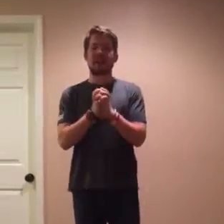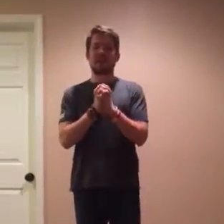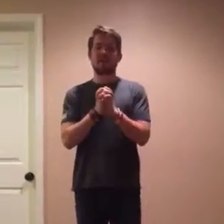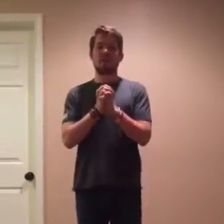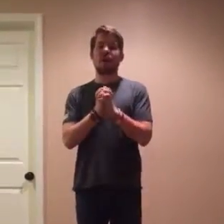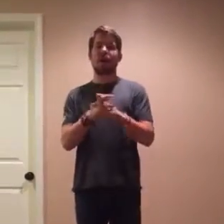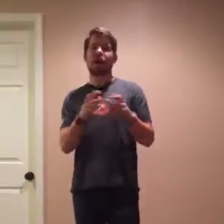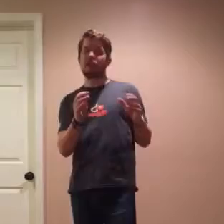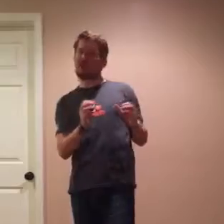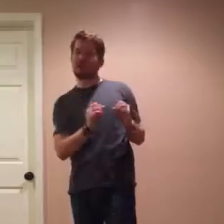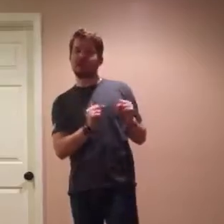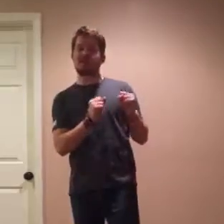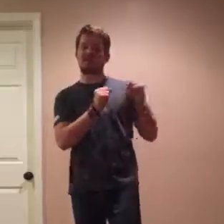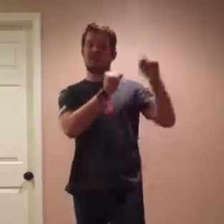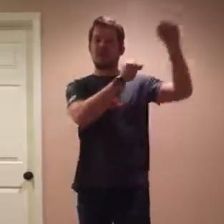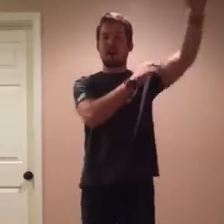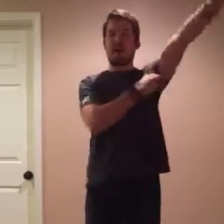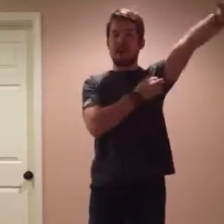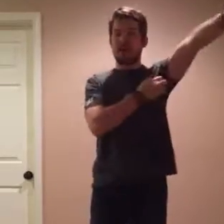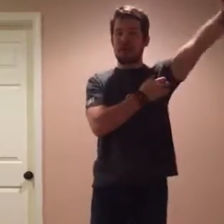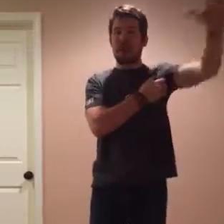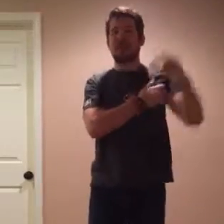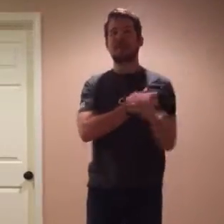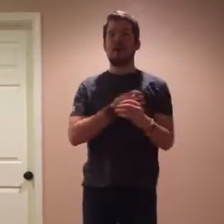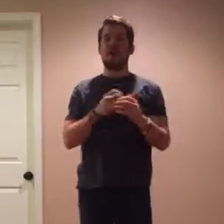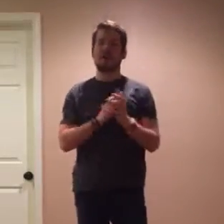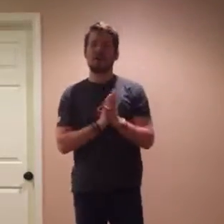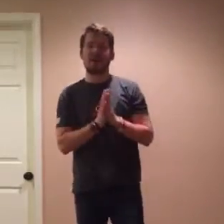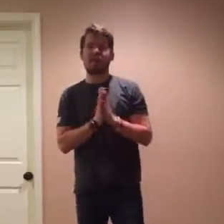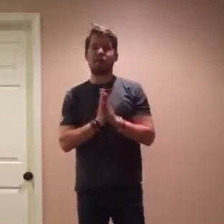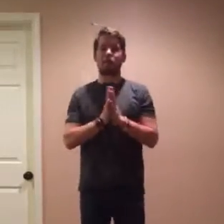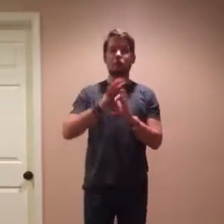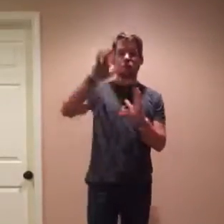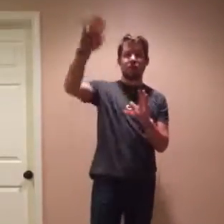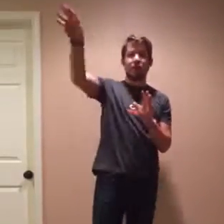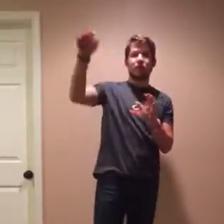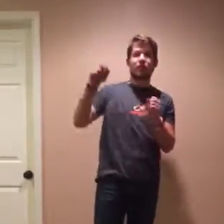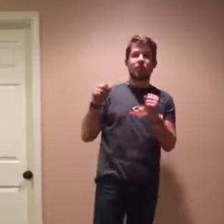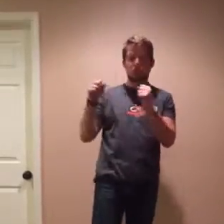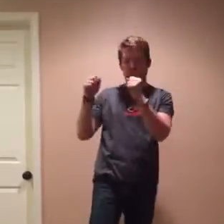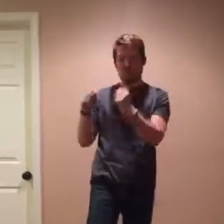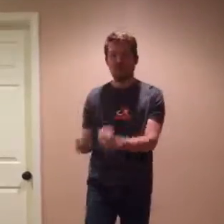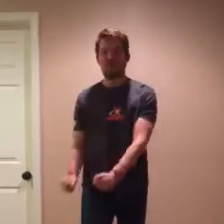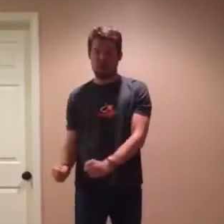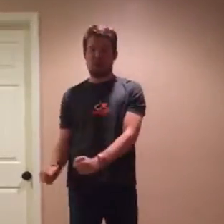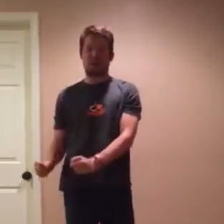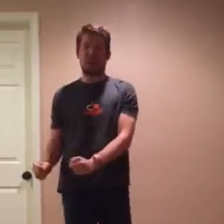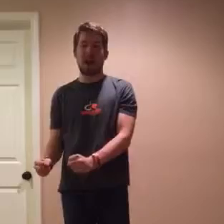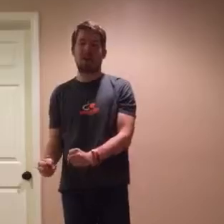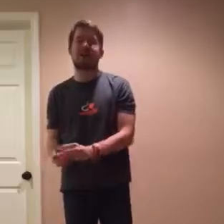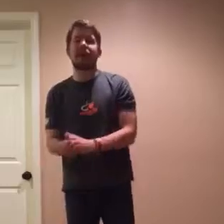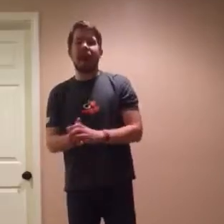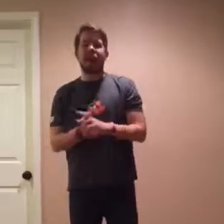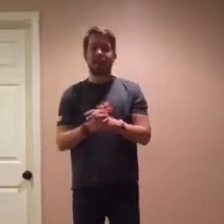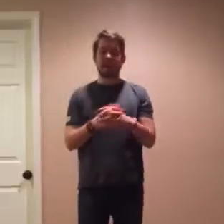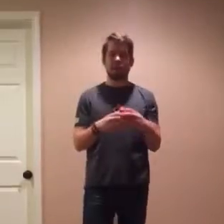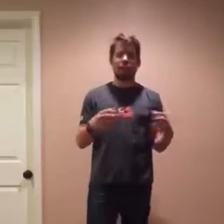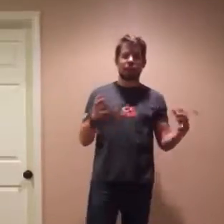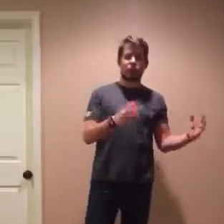kind of conjoin. I love reaching students where they are for Christ, but also I love pushing them to grow deeper in Christ. And thirdly,